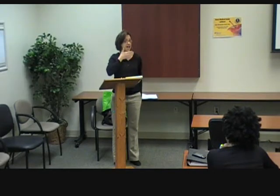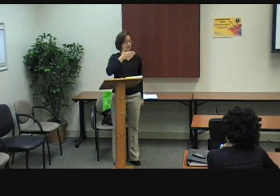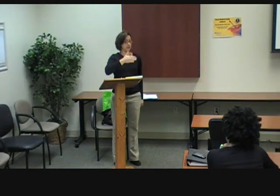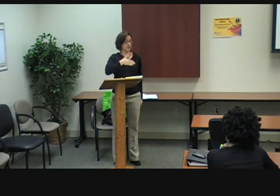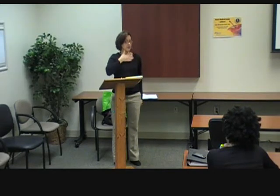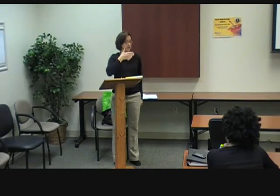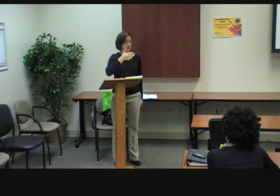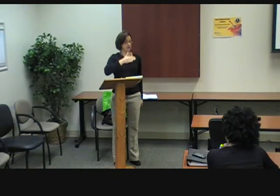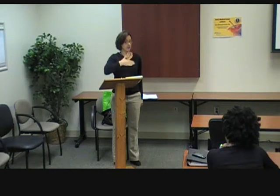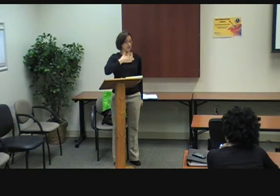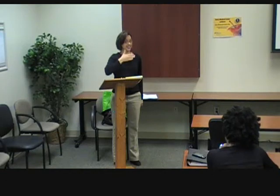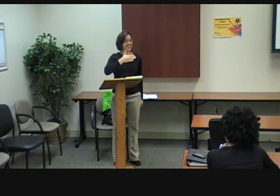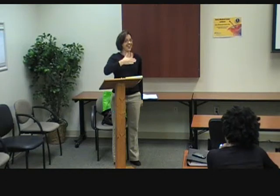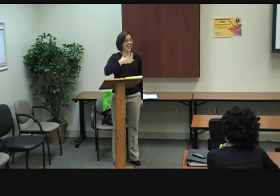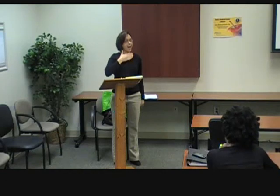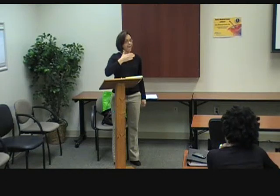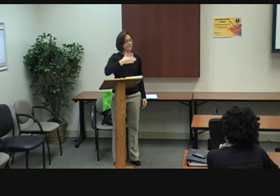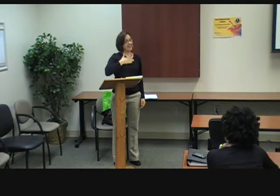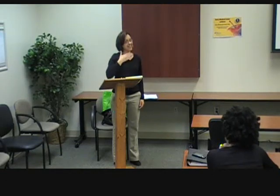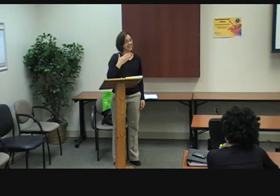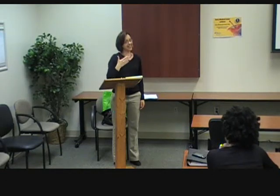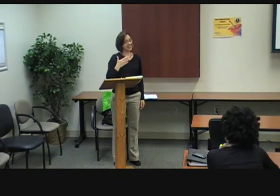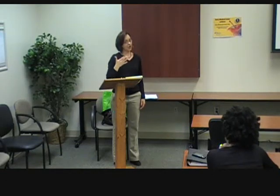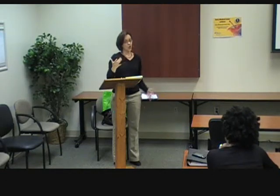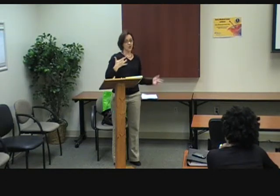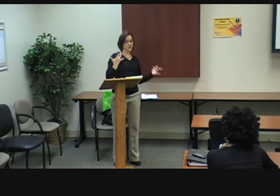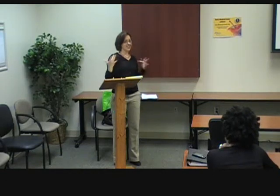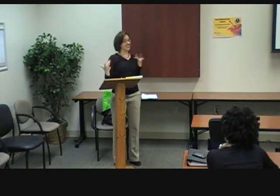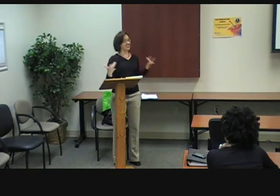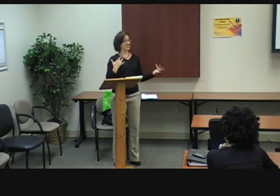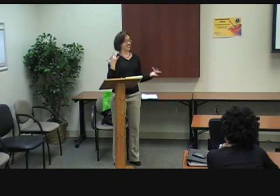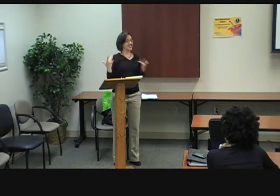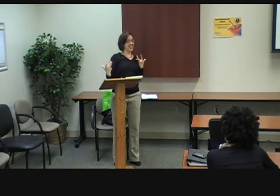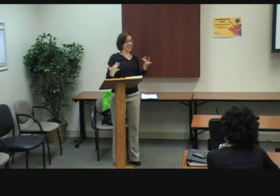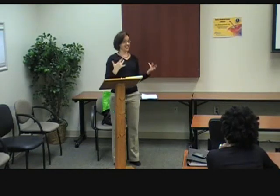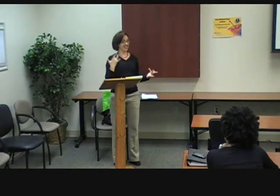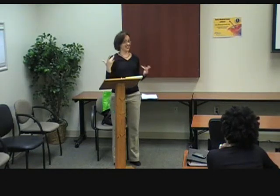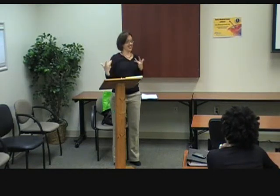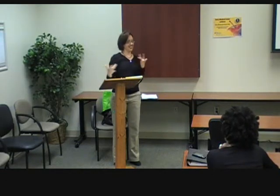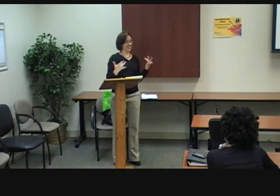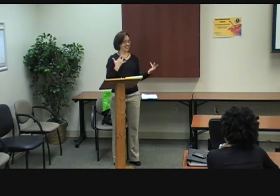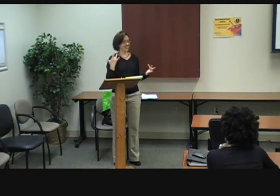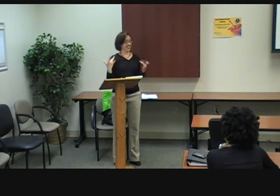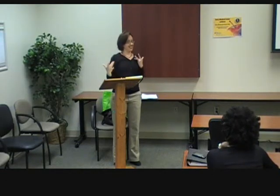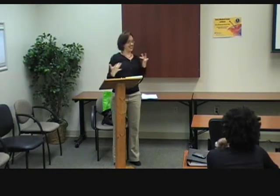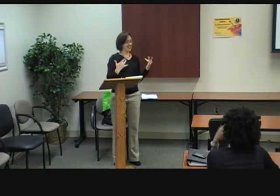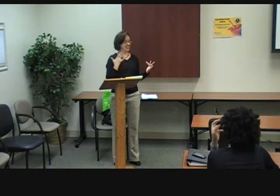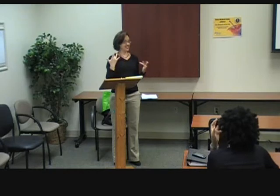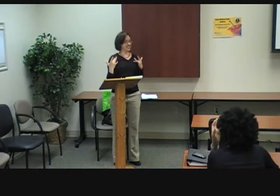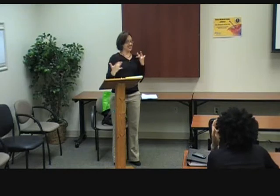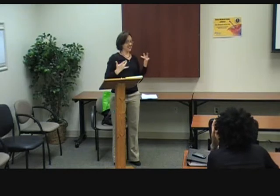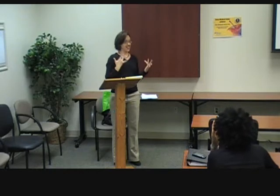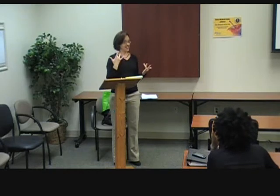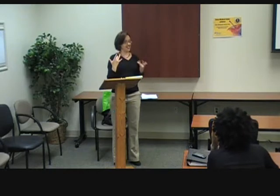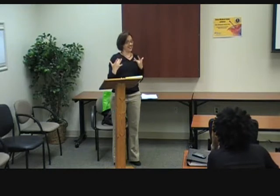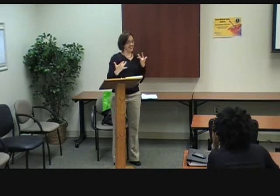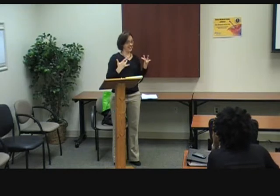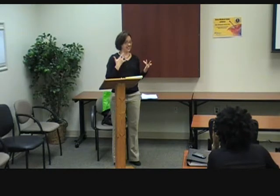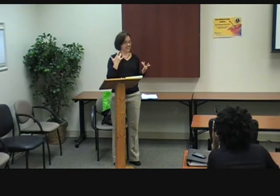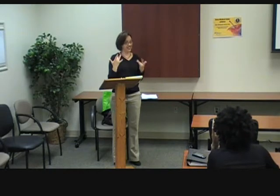happy. So the Yeah. excitement was which one? This is excited. Oh. This is excited. So